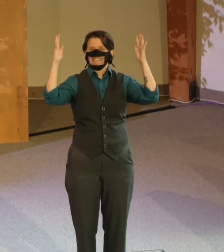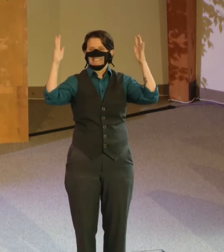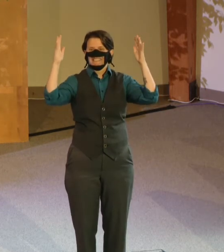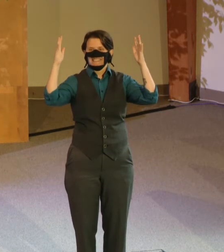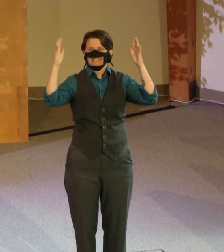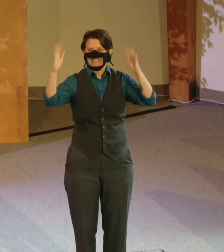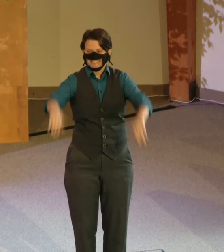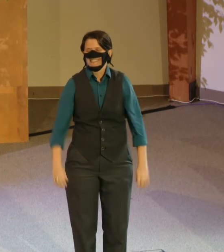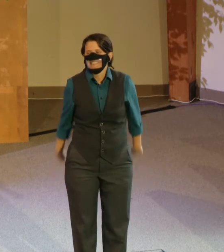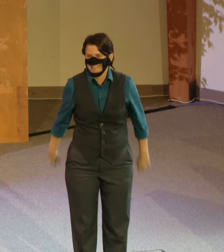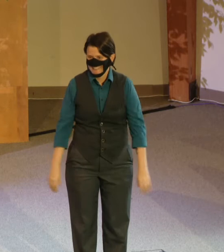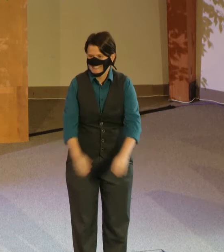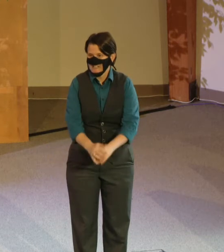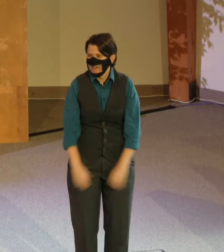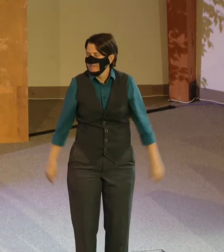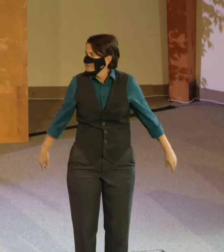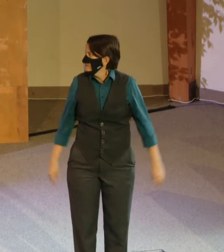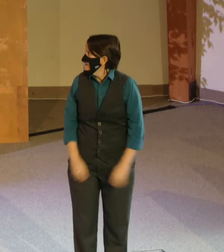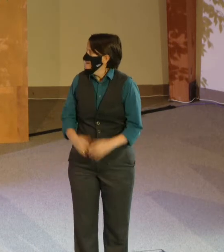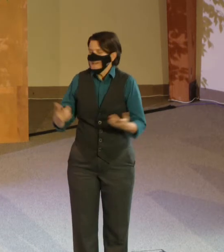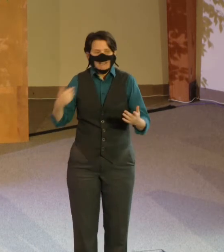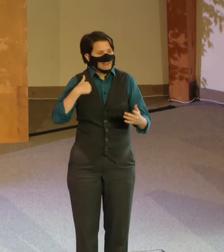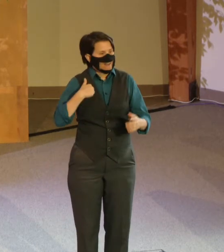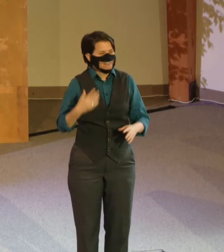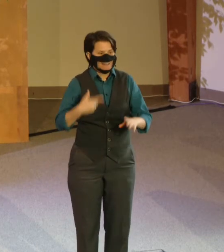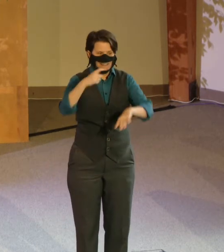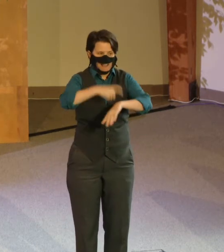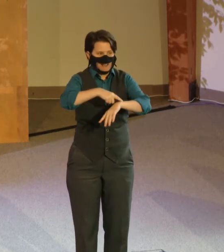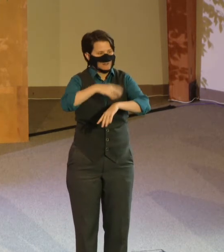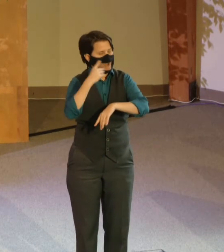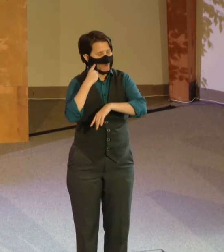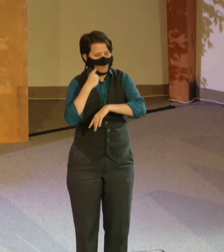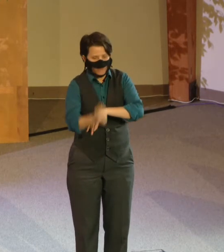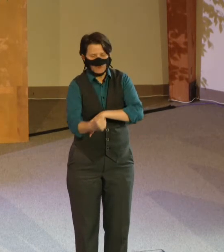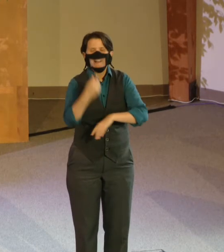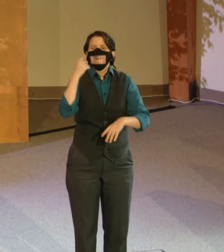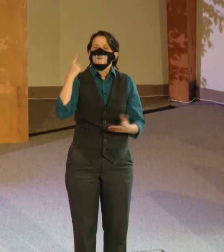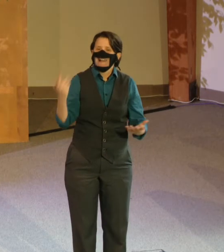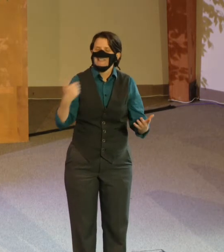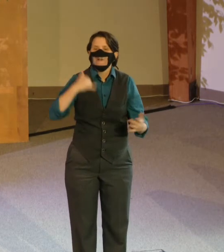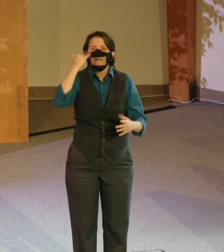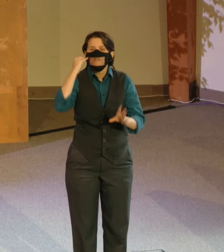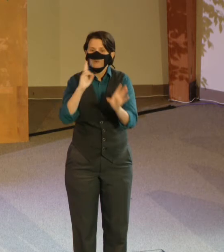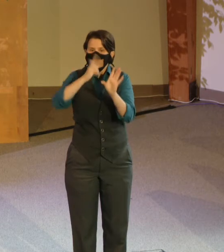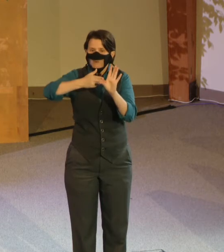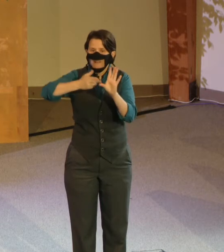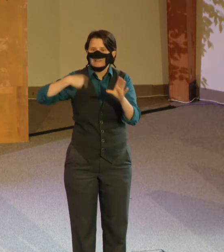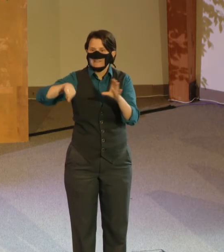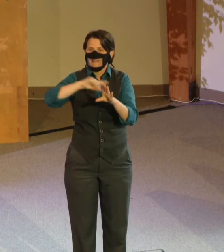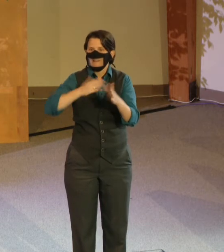you. That has gone so quickly. And if you are joining us online, we'd like to say thank you. Thank you